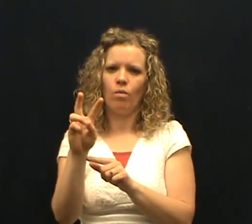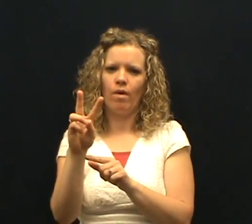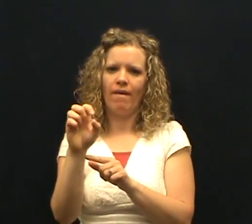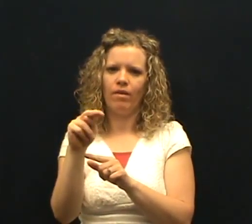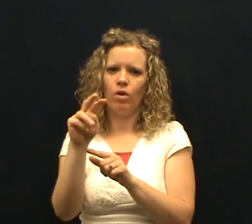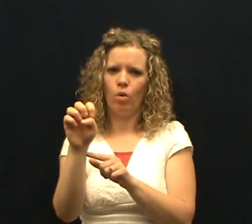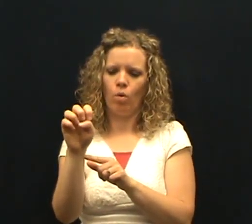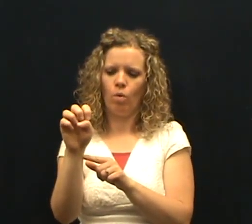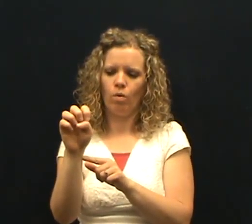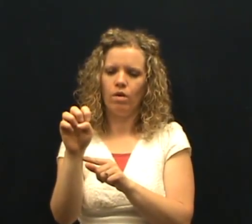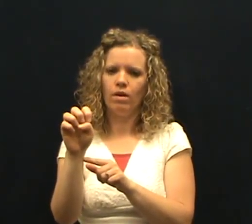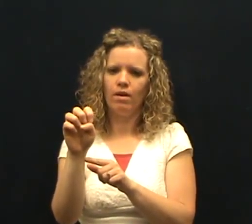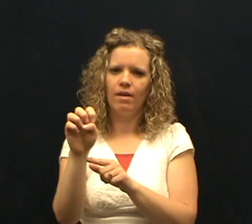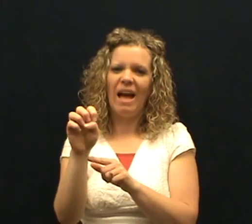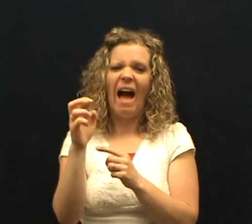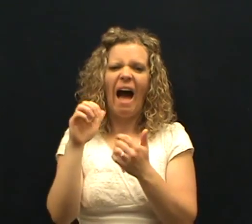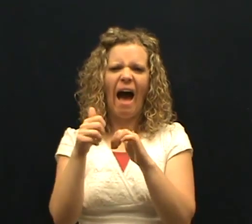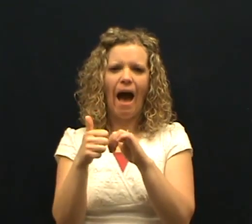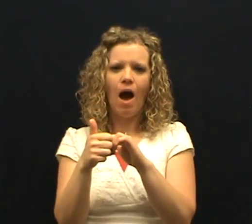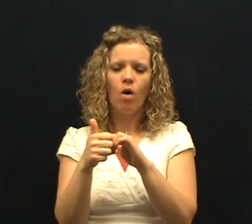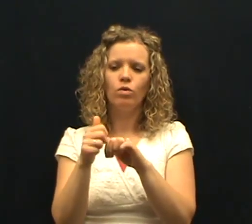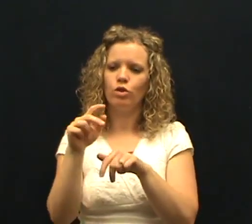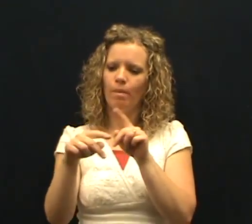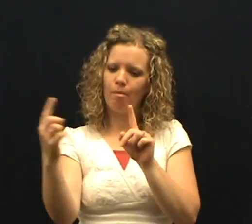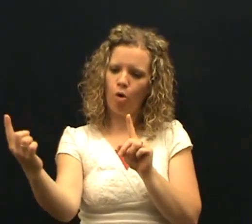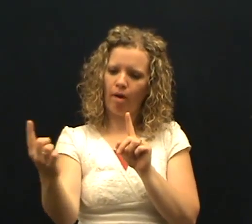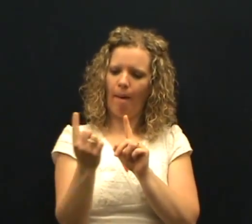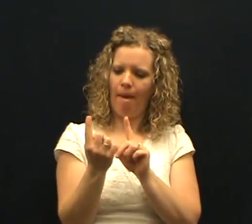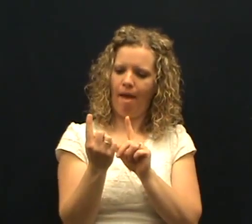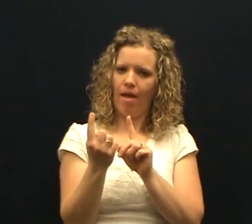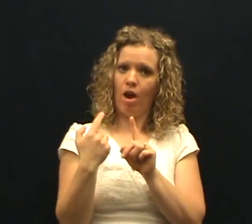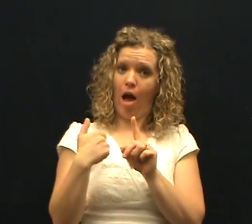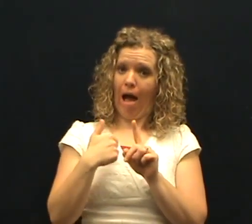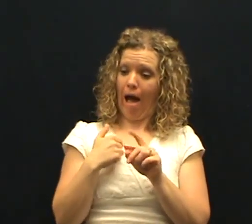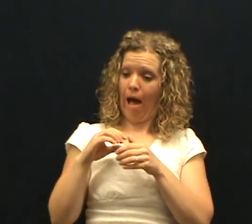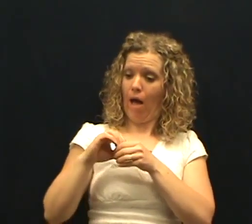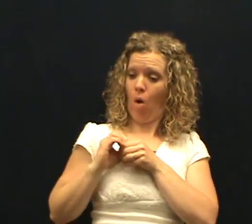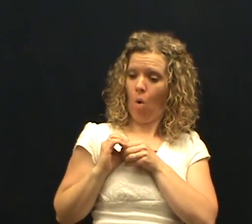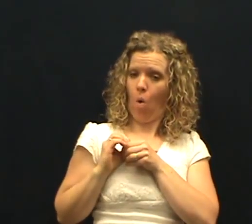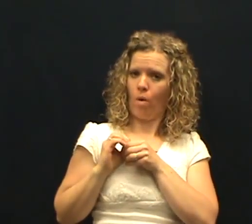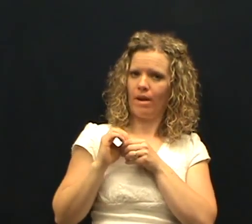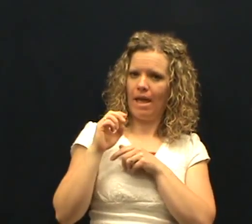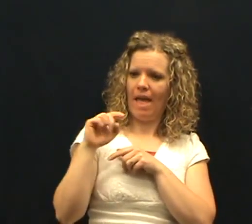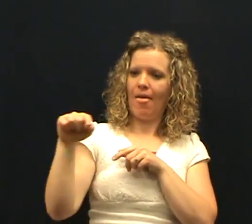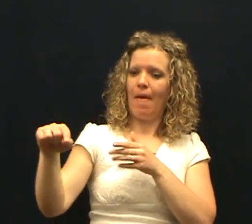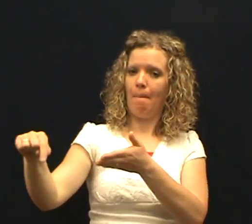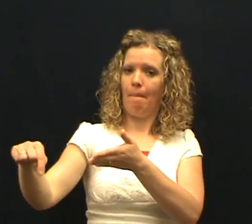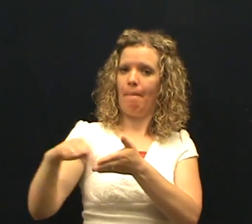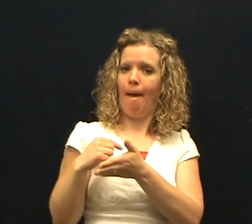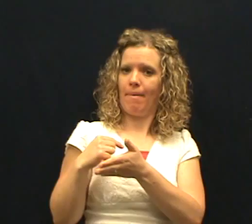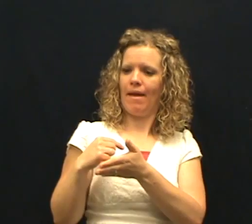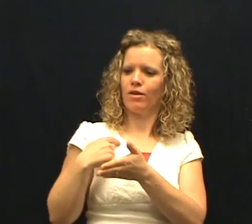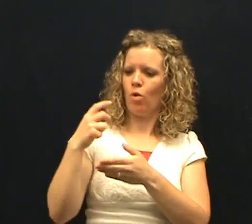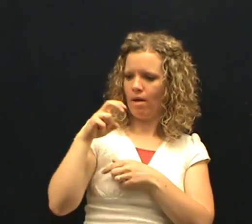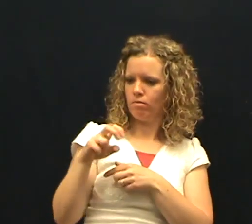ownership of their merchandise to somebody else. And they either sell these things either for cash or on credit.